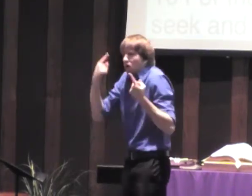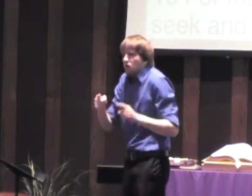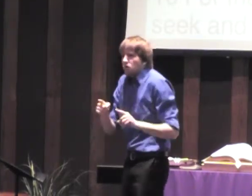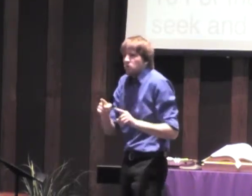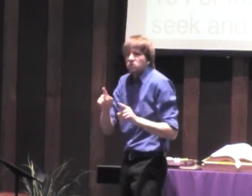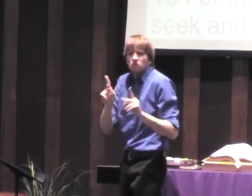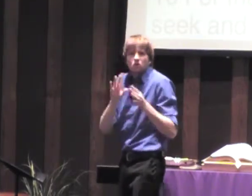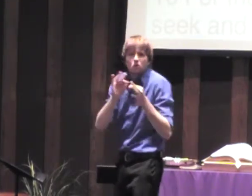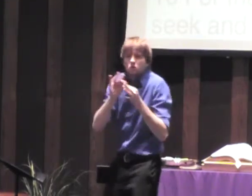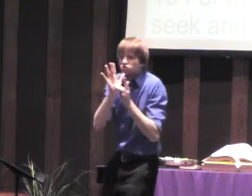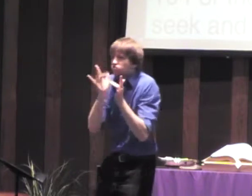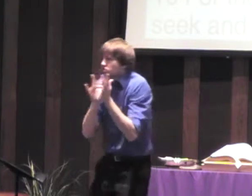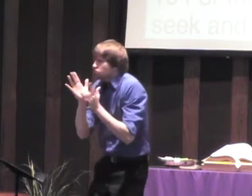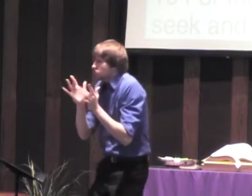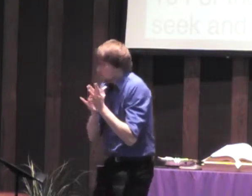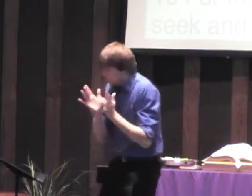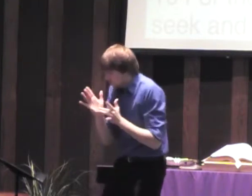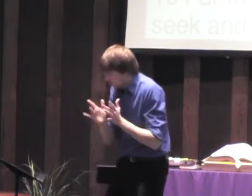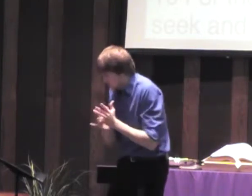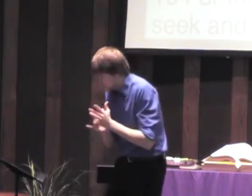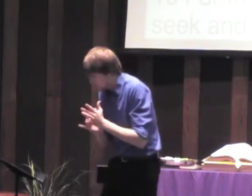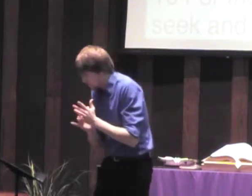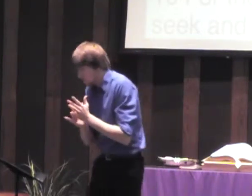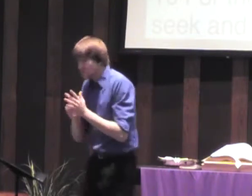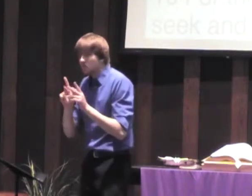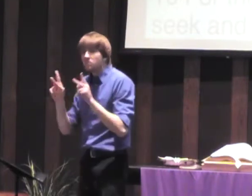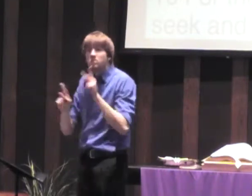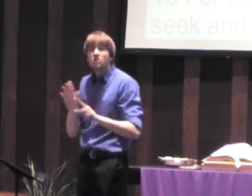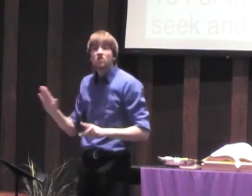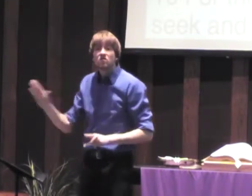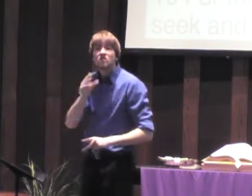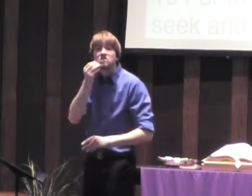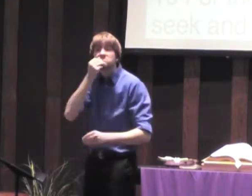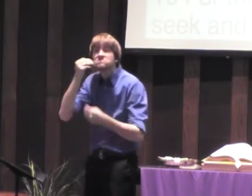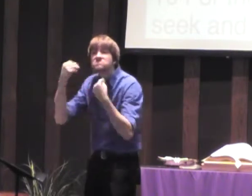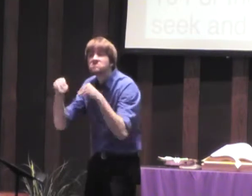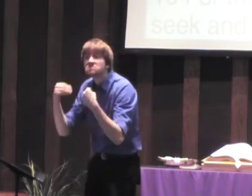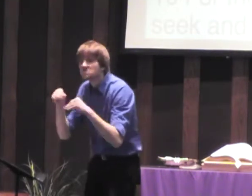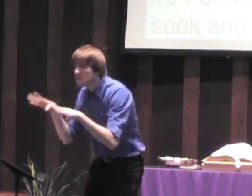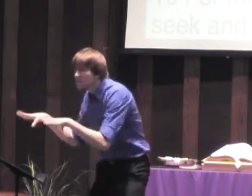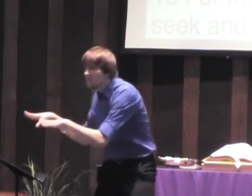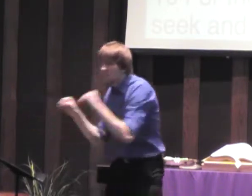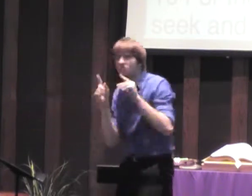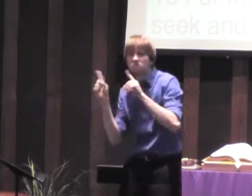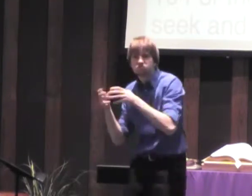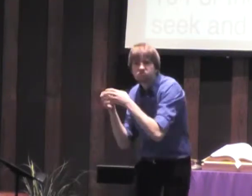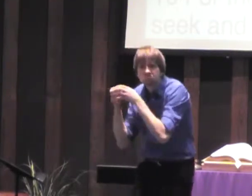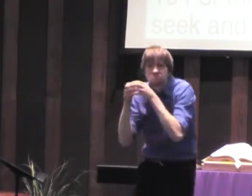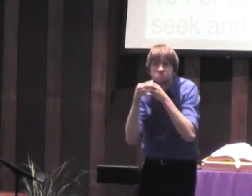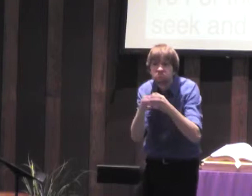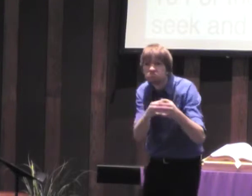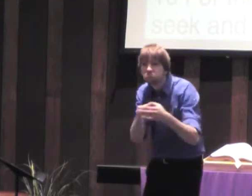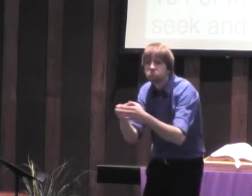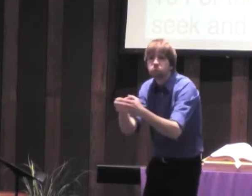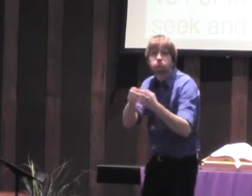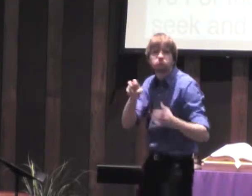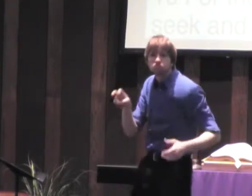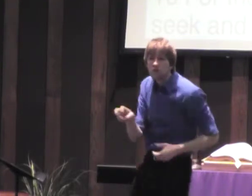talking and saying this name, Jesus, Jesus, Jesus. People left their stalls